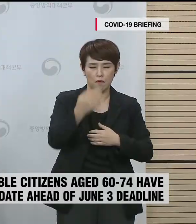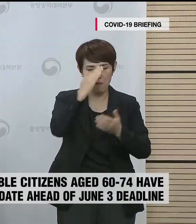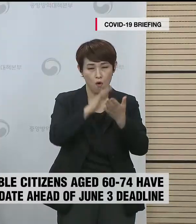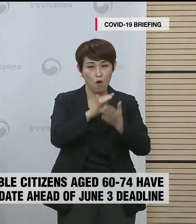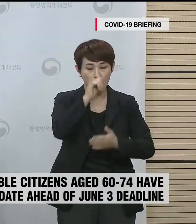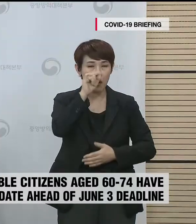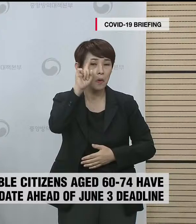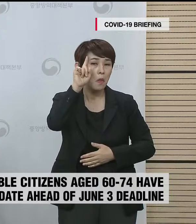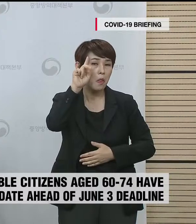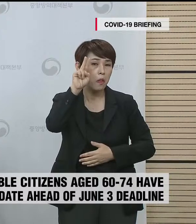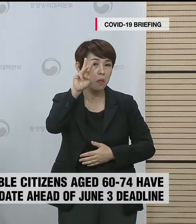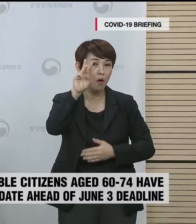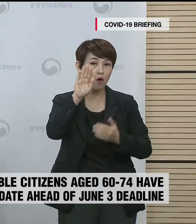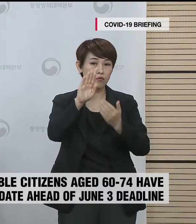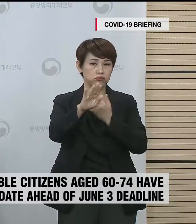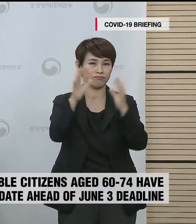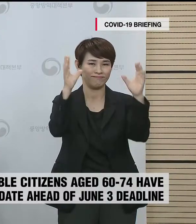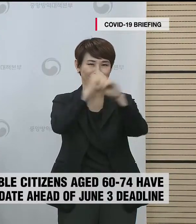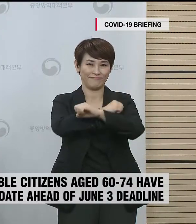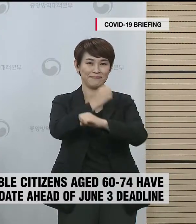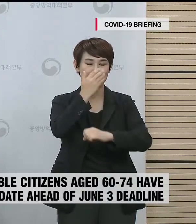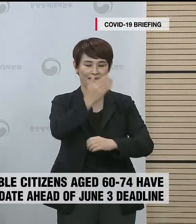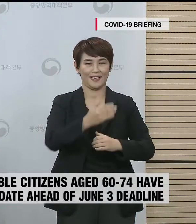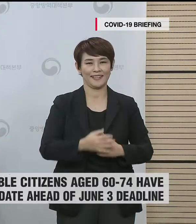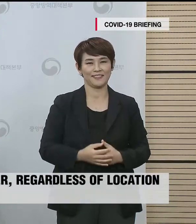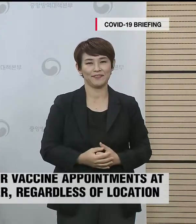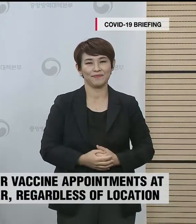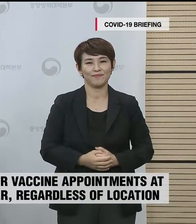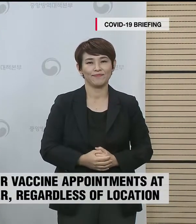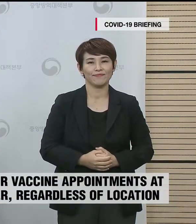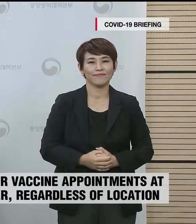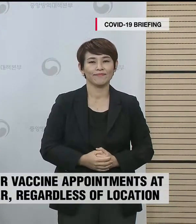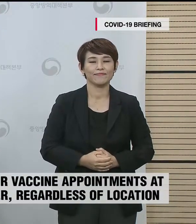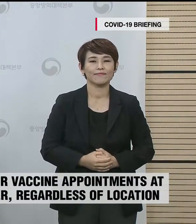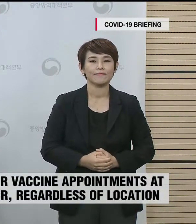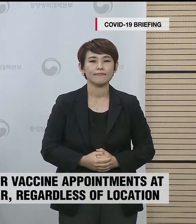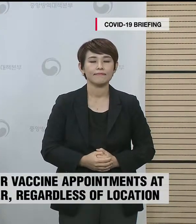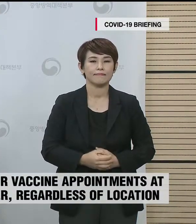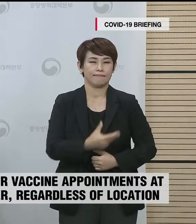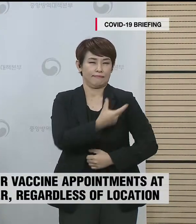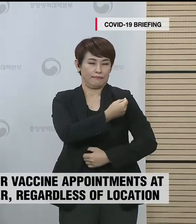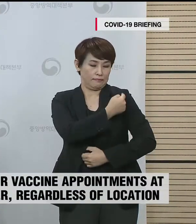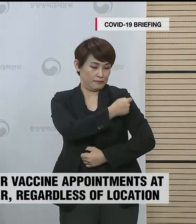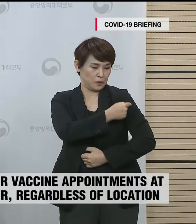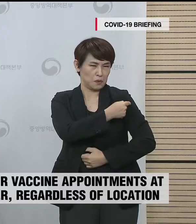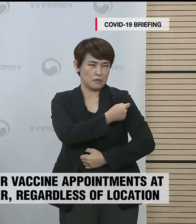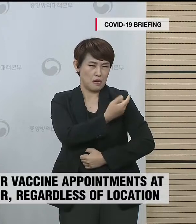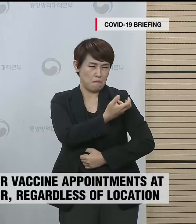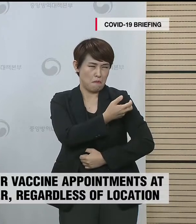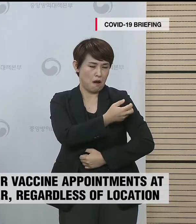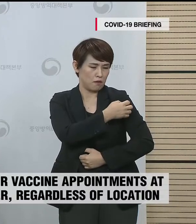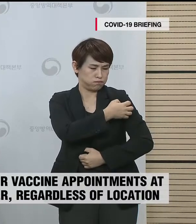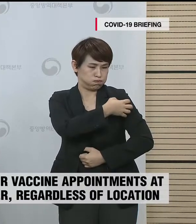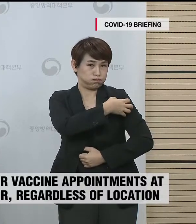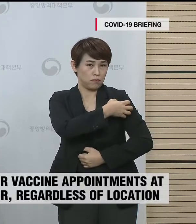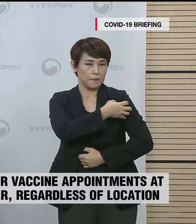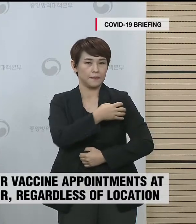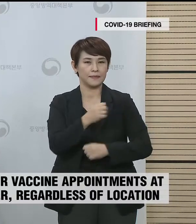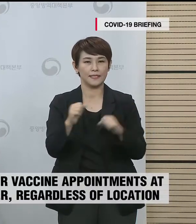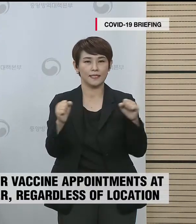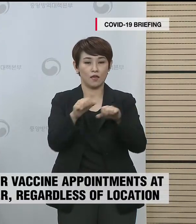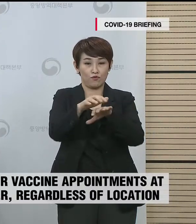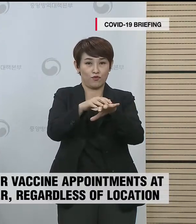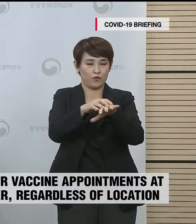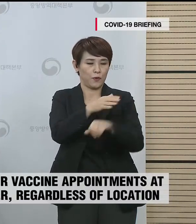symptoms after inoculation, which will fade away after about 3 days in time. And if you have any pain